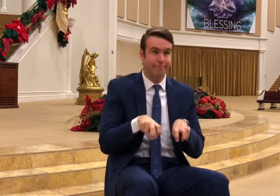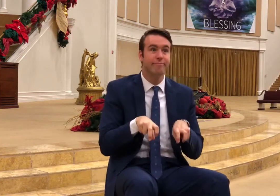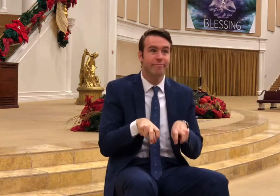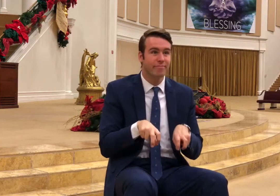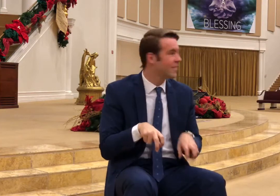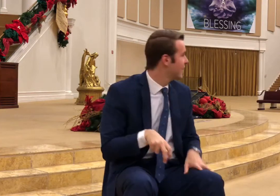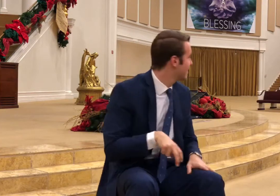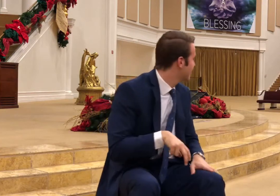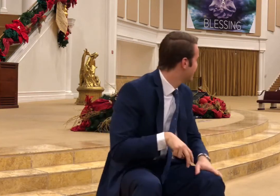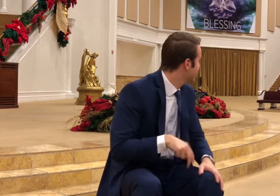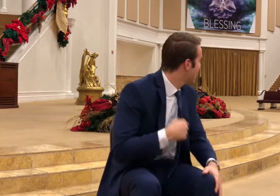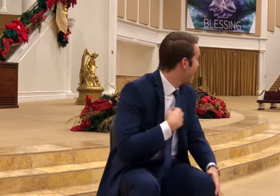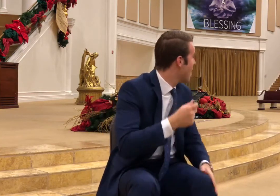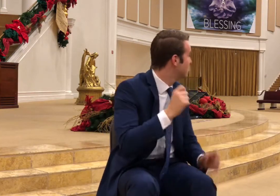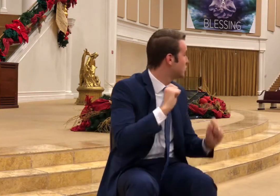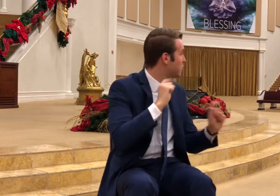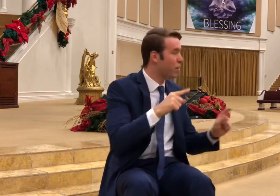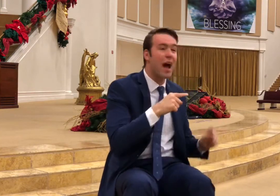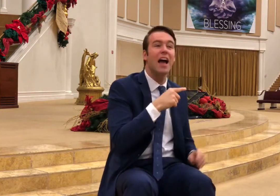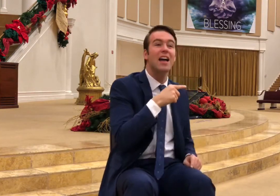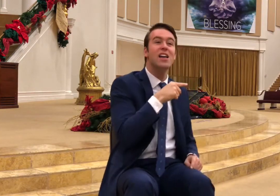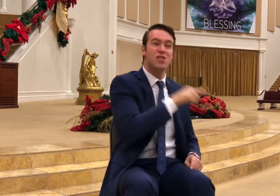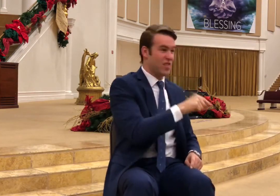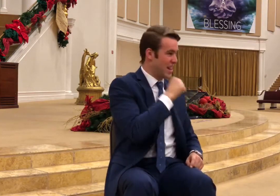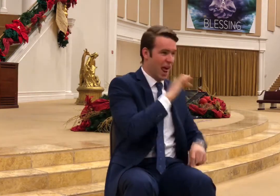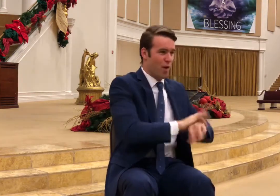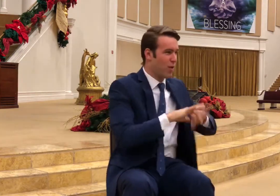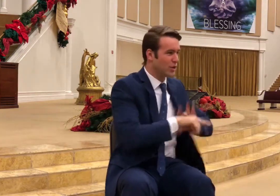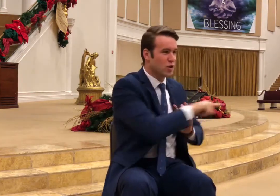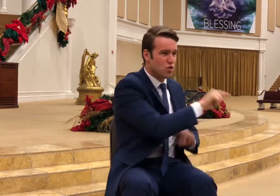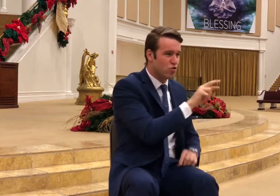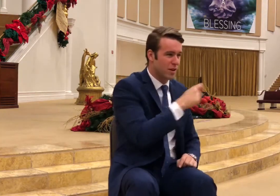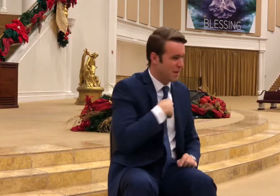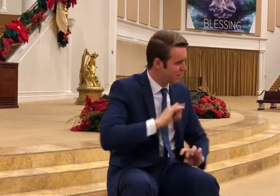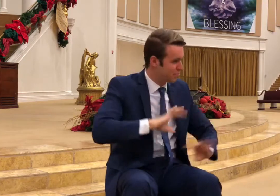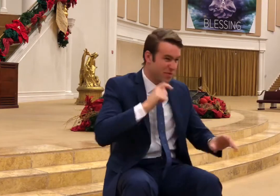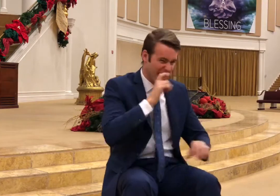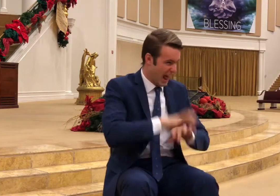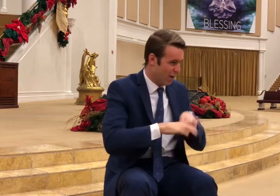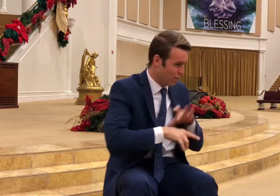Dad, it's a wonder they didn't arrest you for the way you treated me.